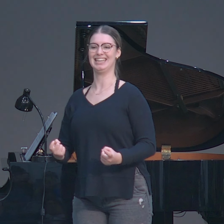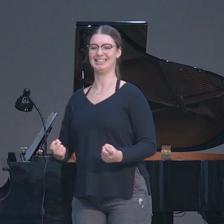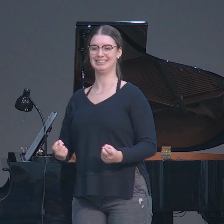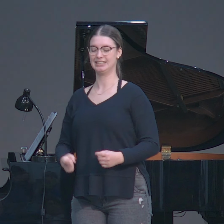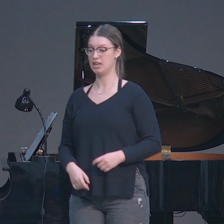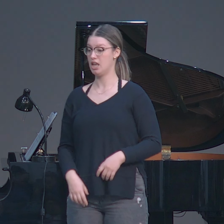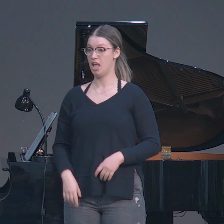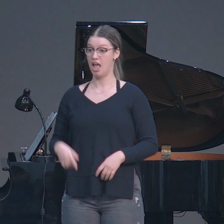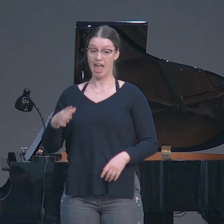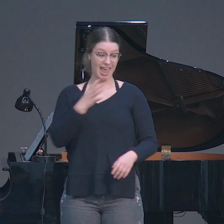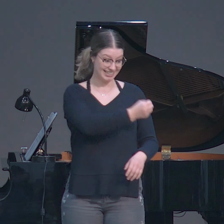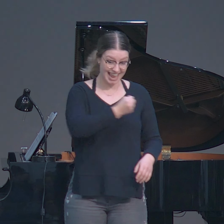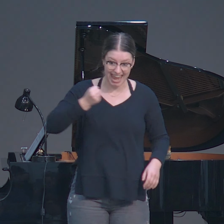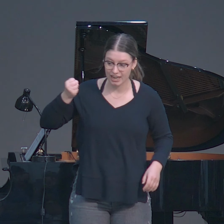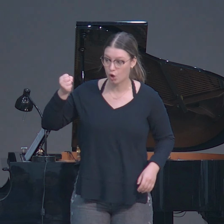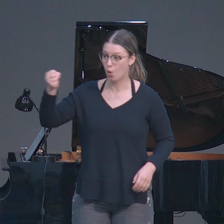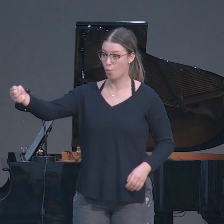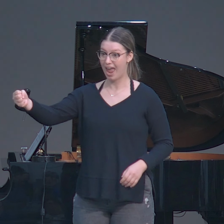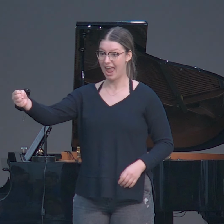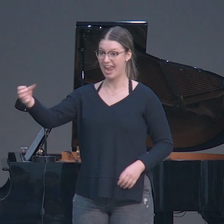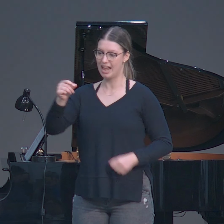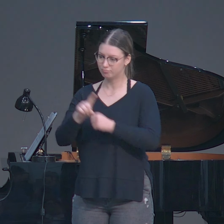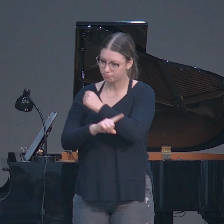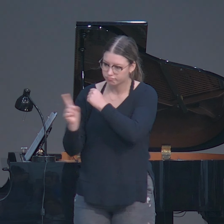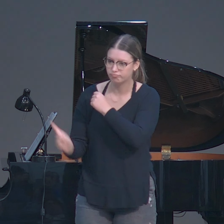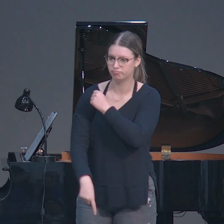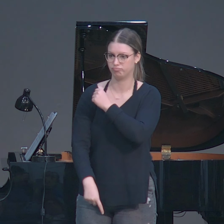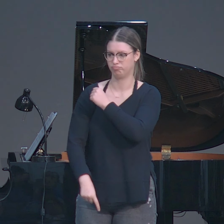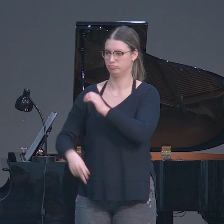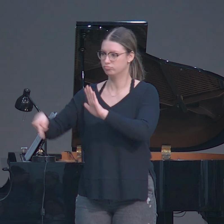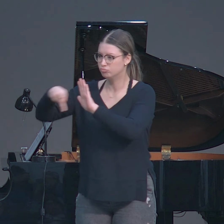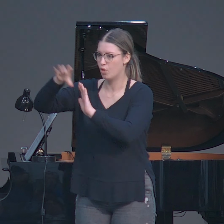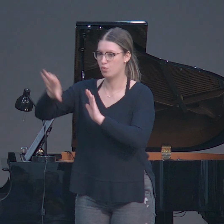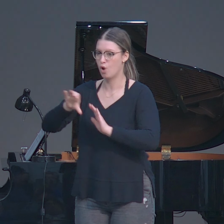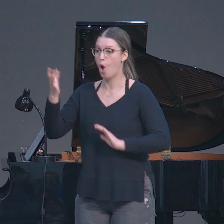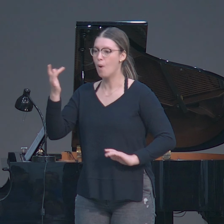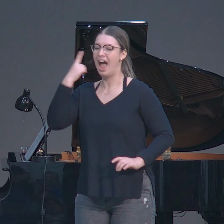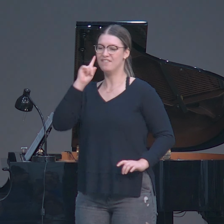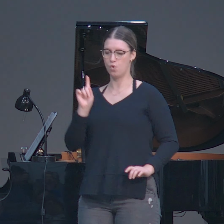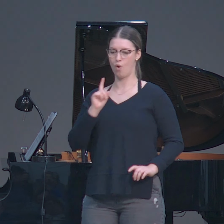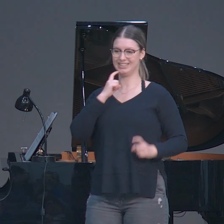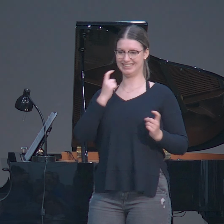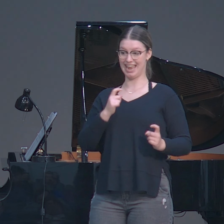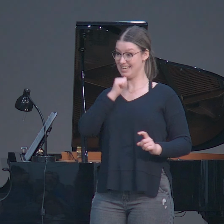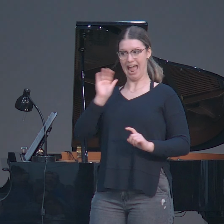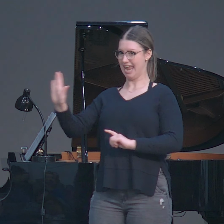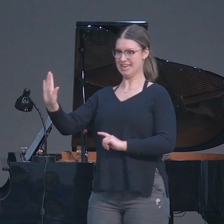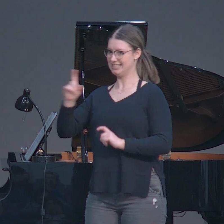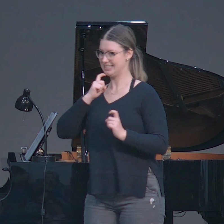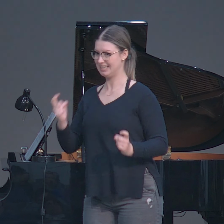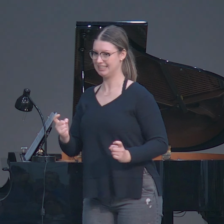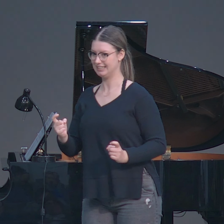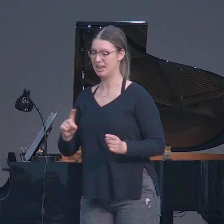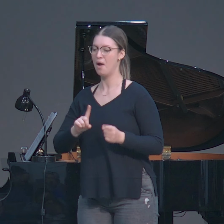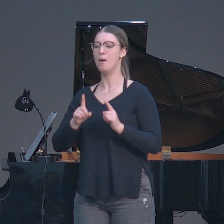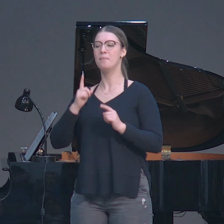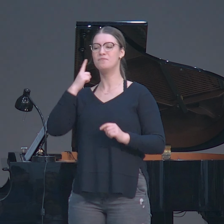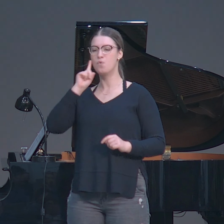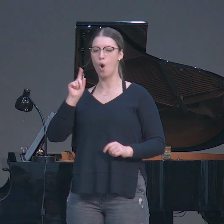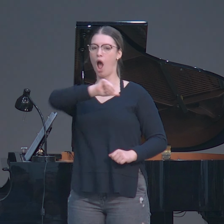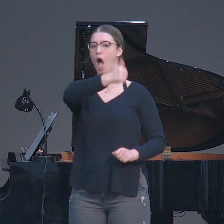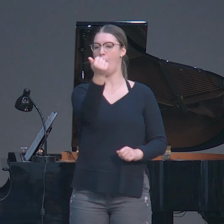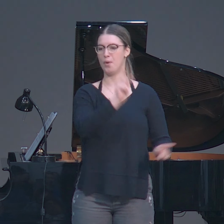taken away and stricken for sin. Not his own sin, but for